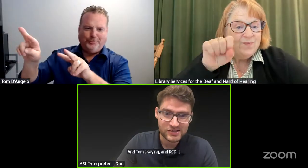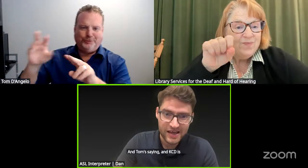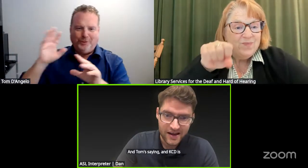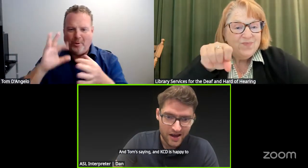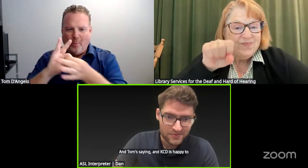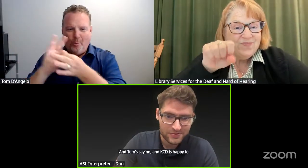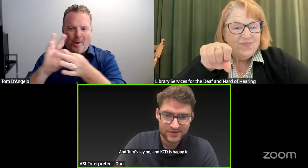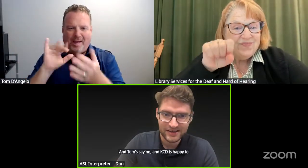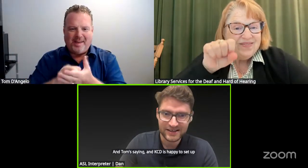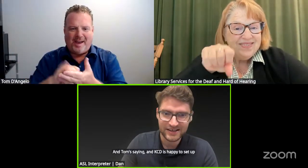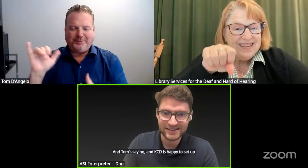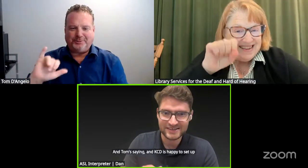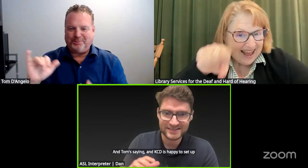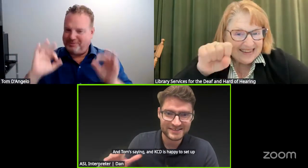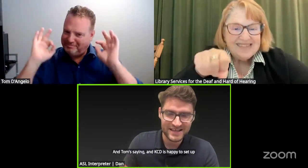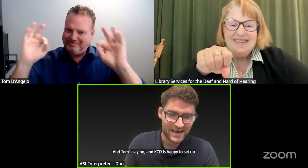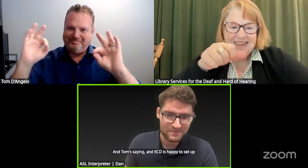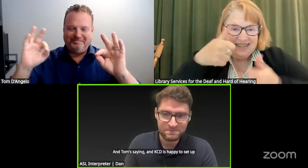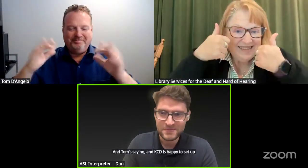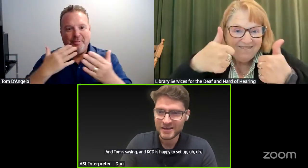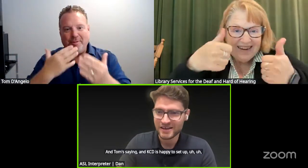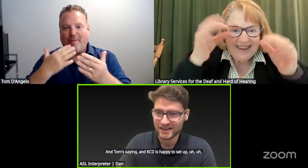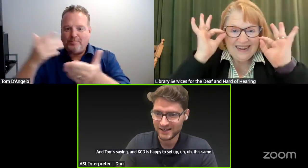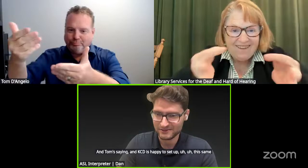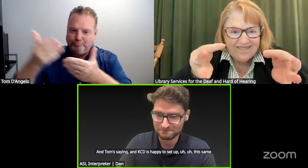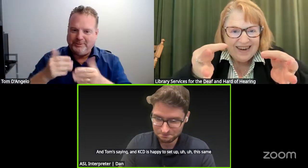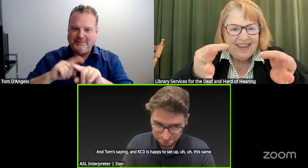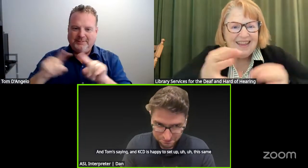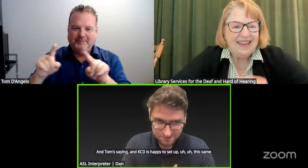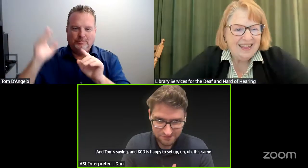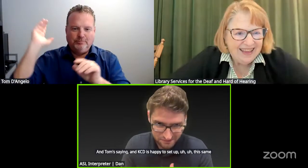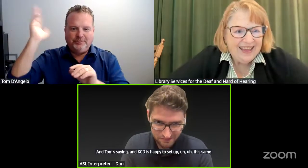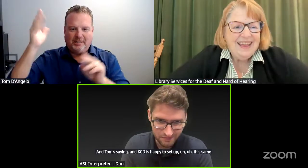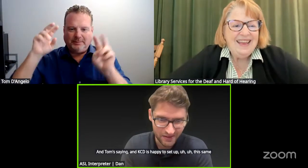to set up the same uh, um,